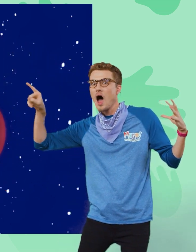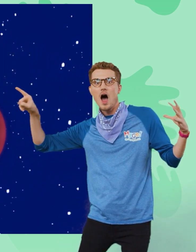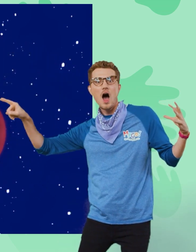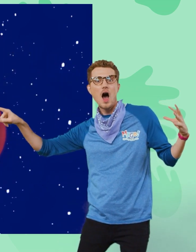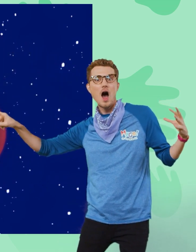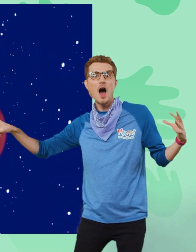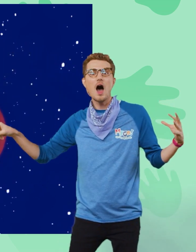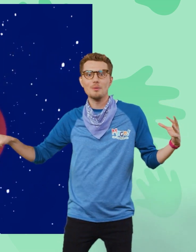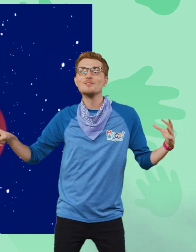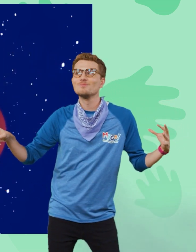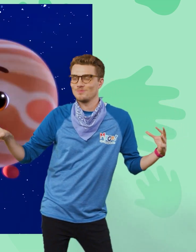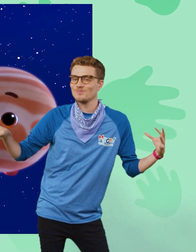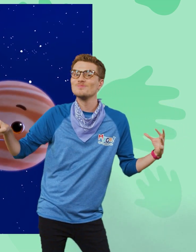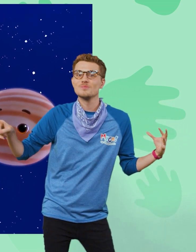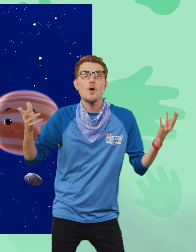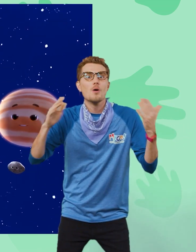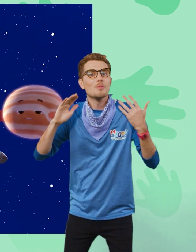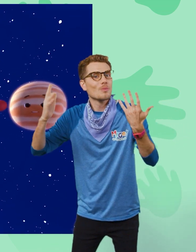sun now.